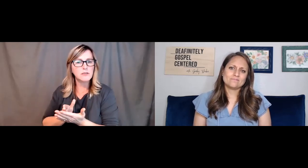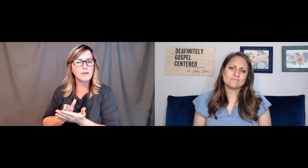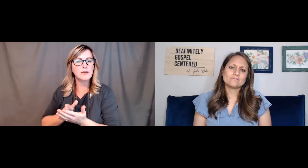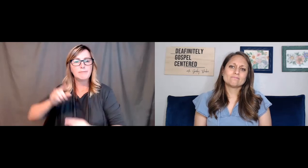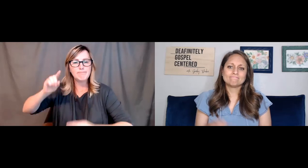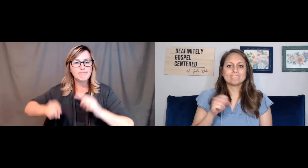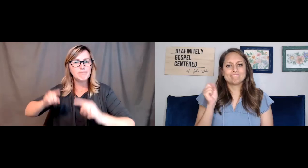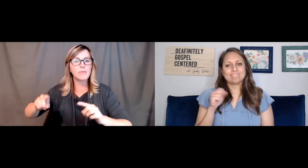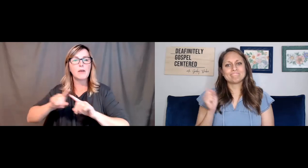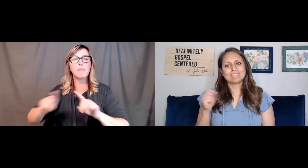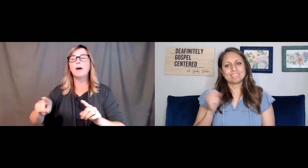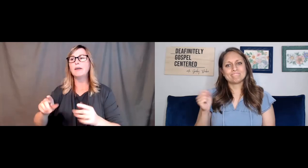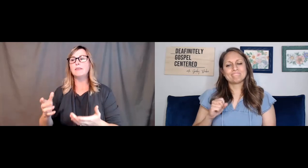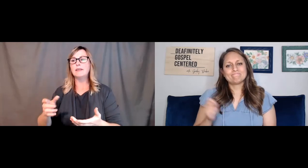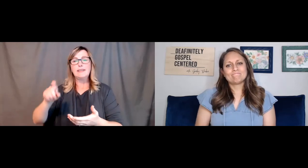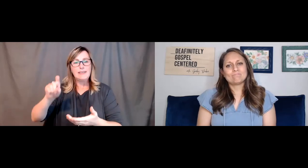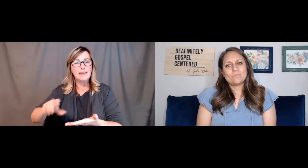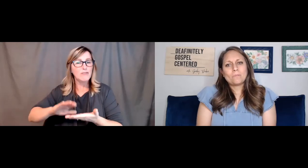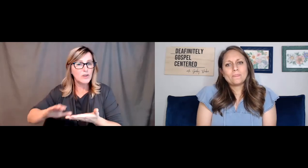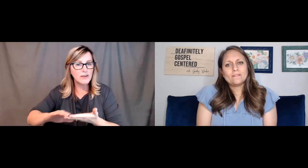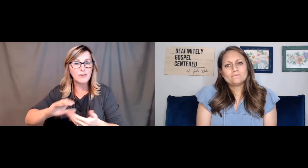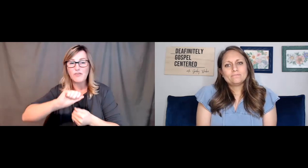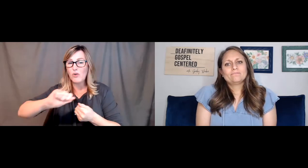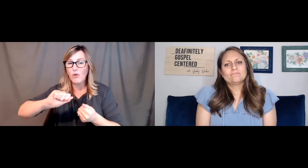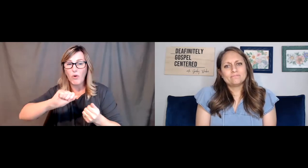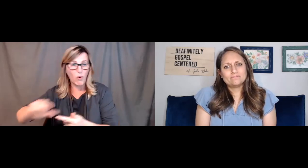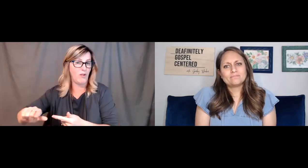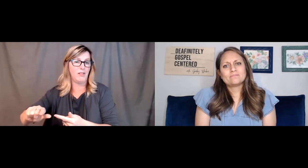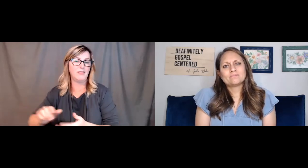We all have parts of the pie that are not good.